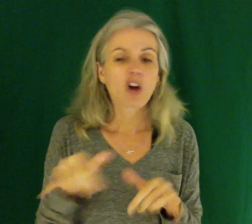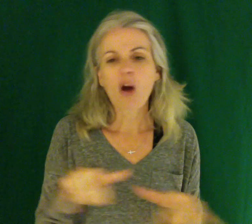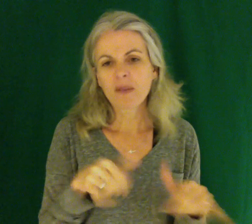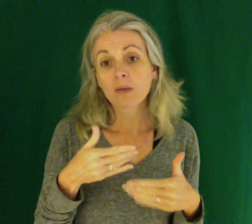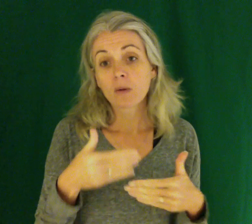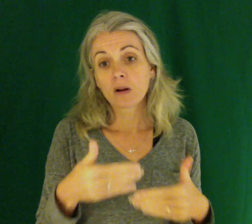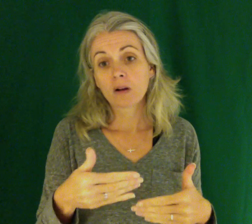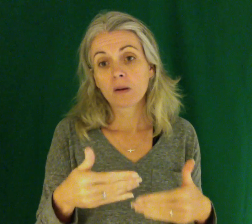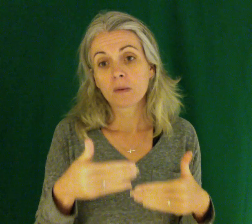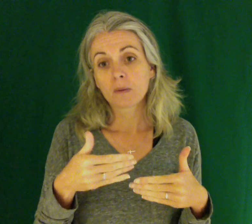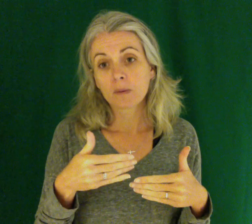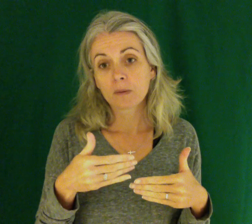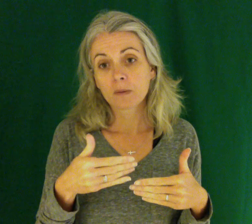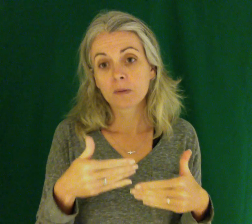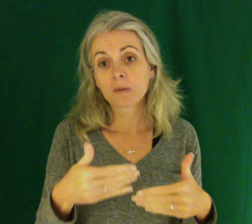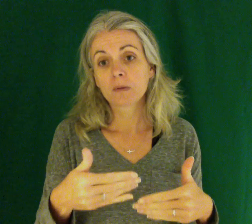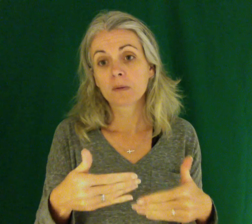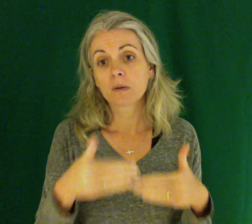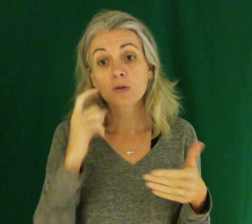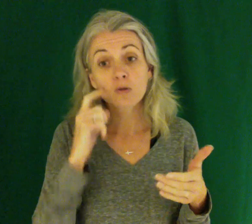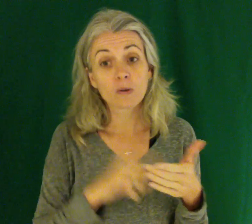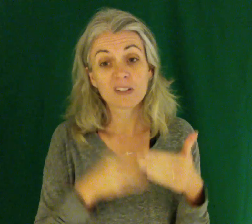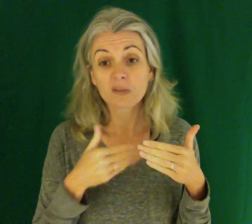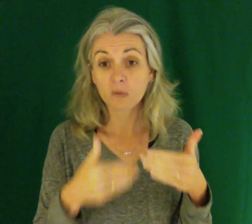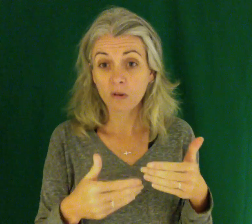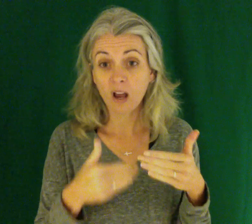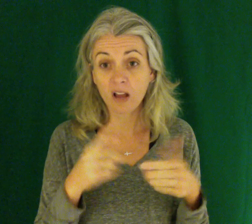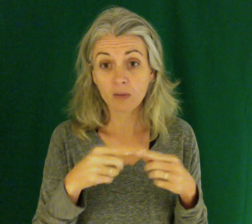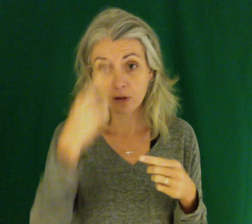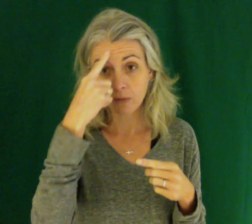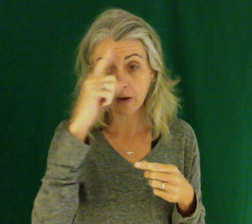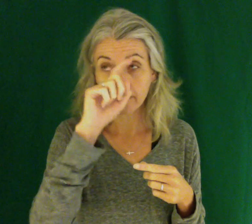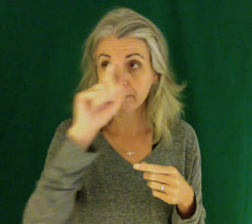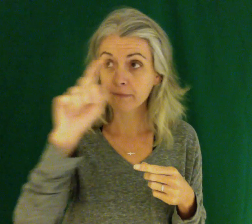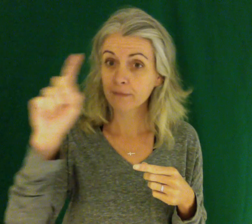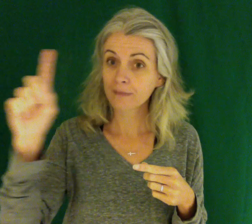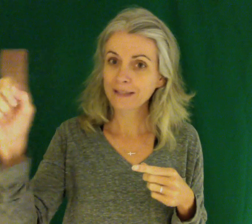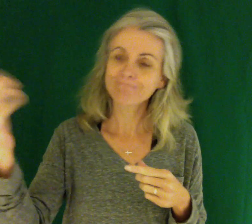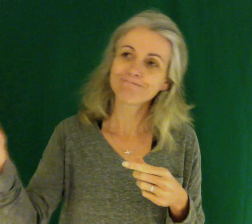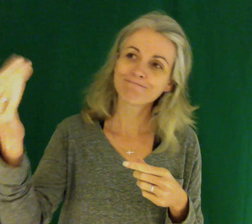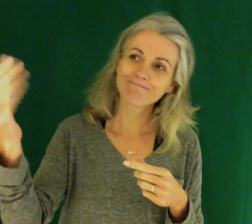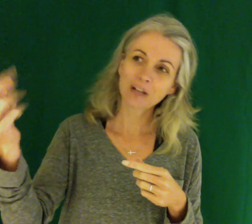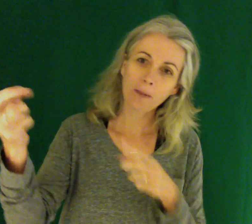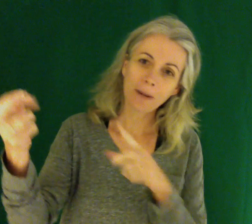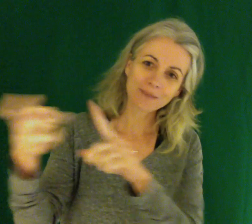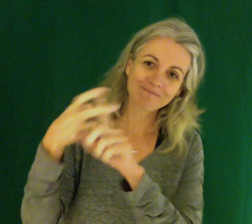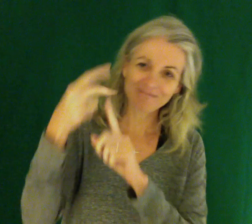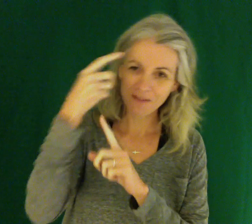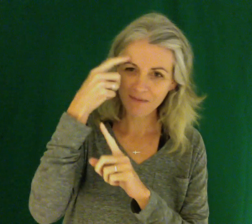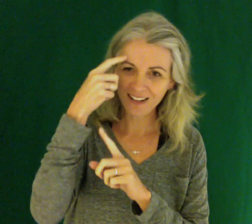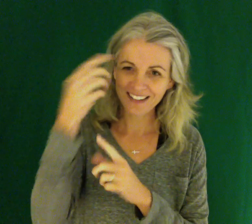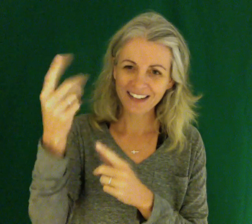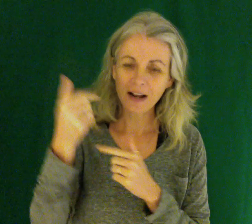breath, and when your mind wanders off, you simply come back, but there's a sense of what Trungpa Rinpoche always referred to